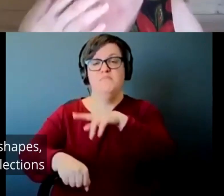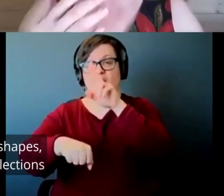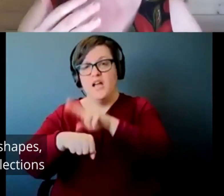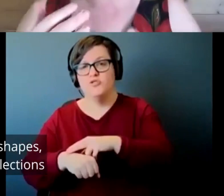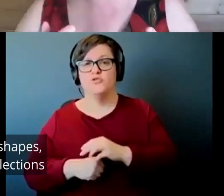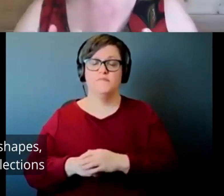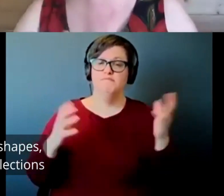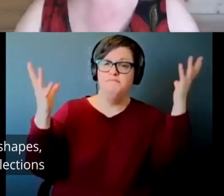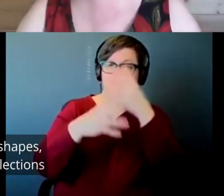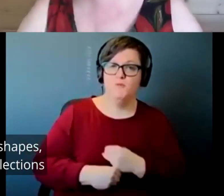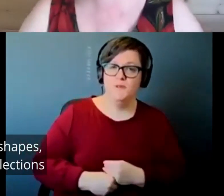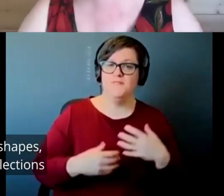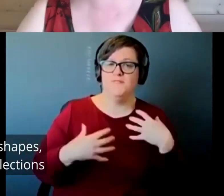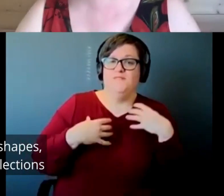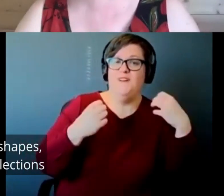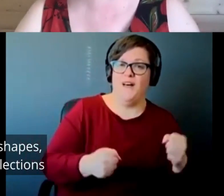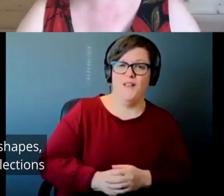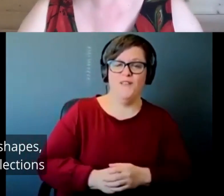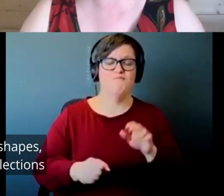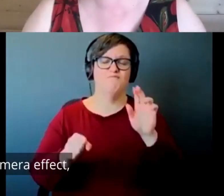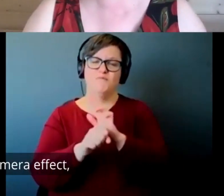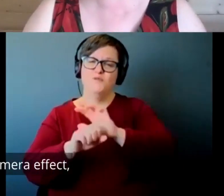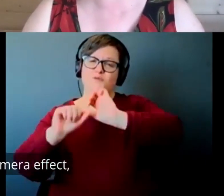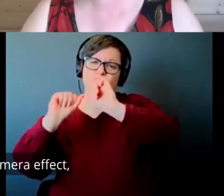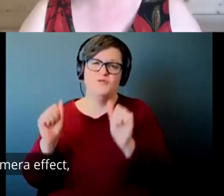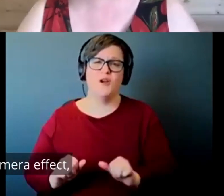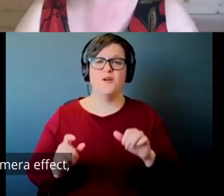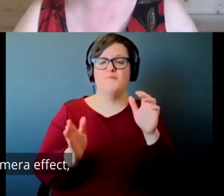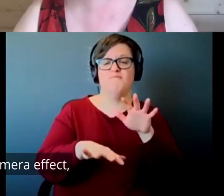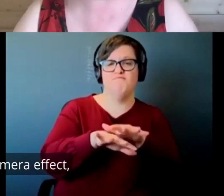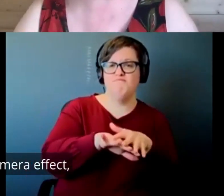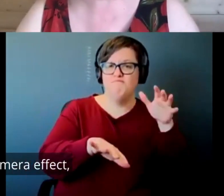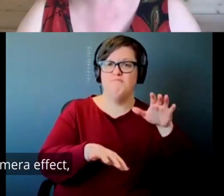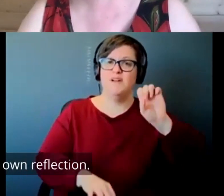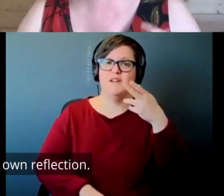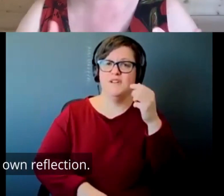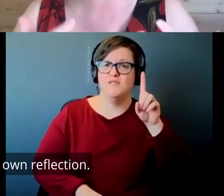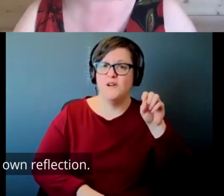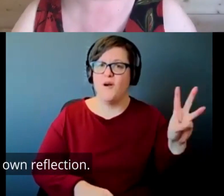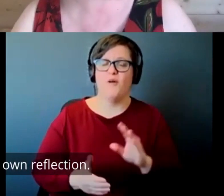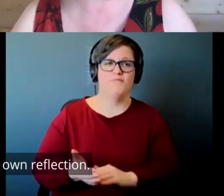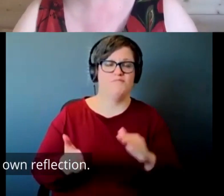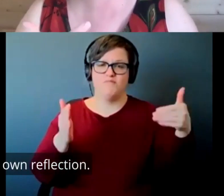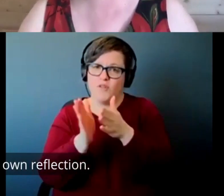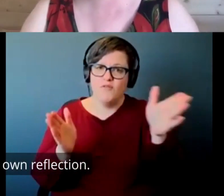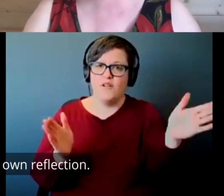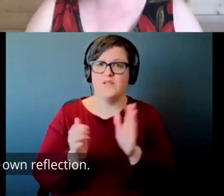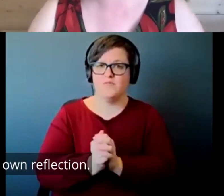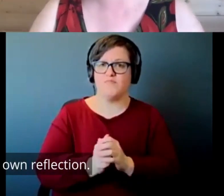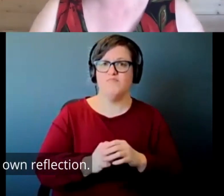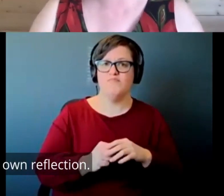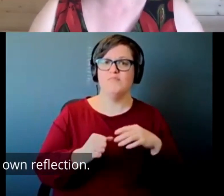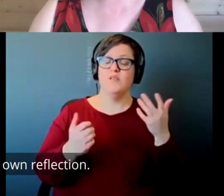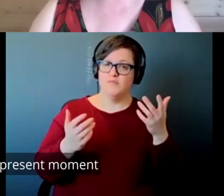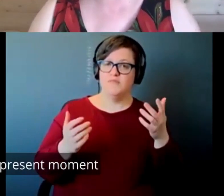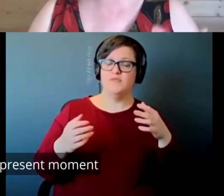capturing faces, shapes, shadows, and reflections with digital and on-camera effect, often superimposing her own